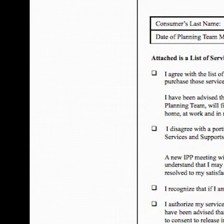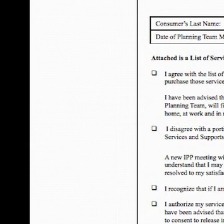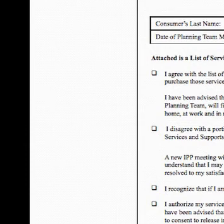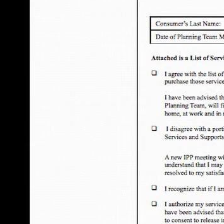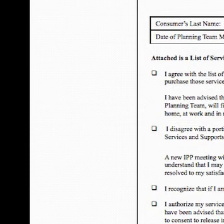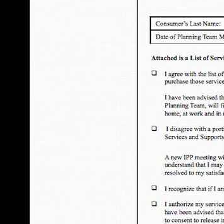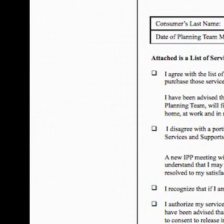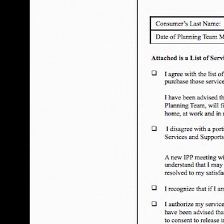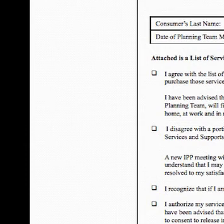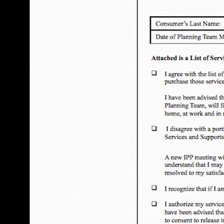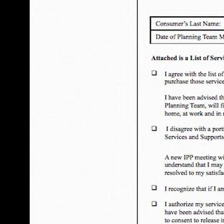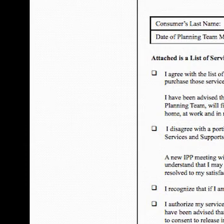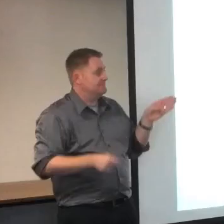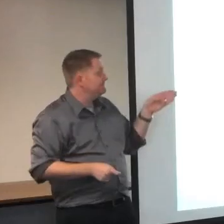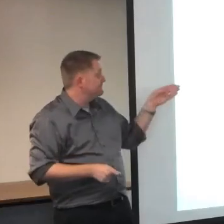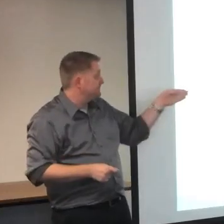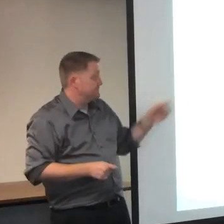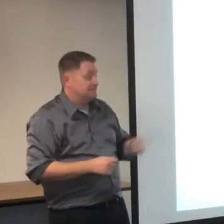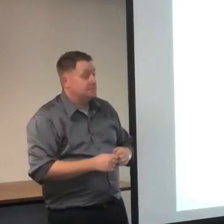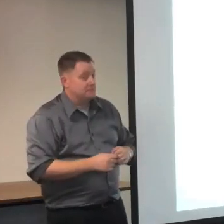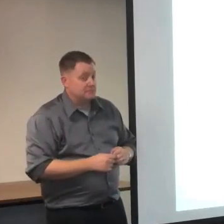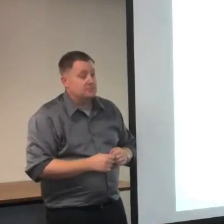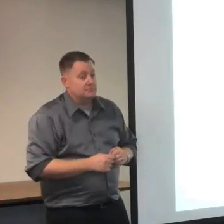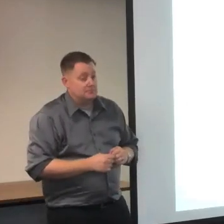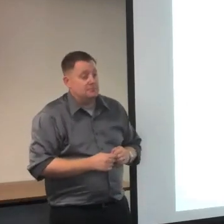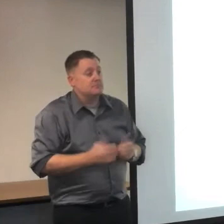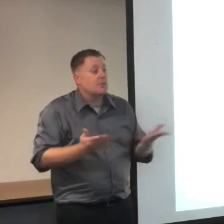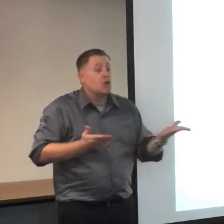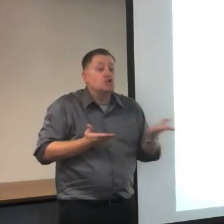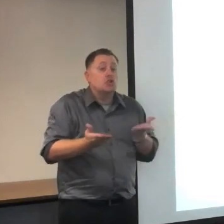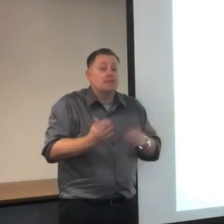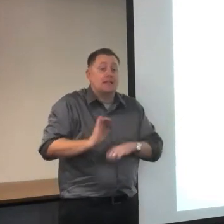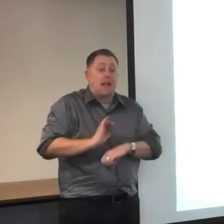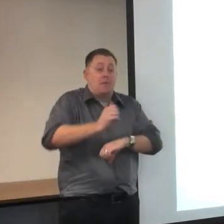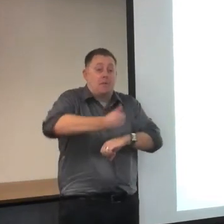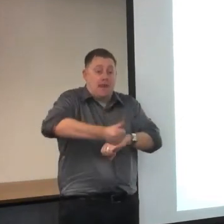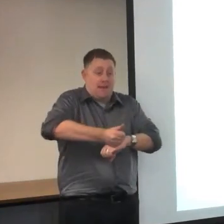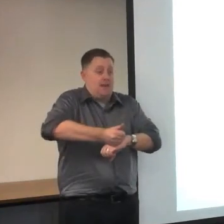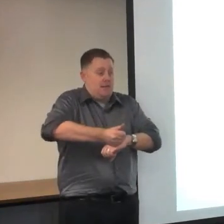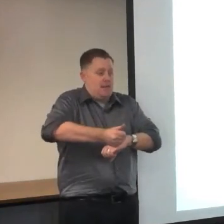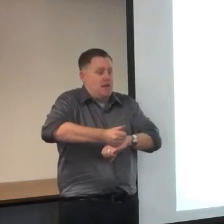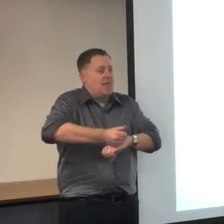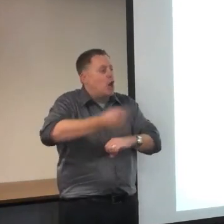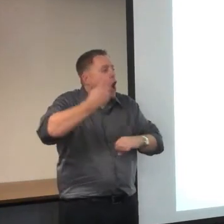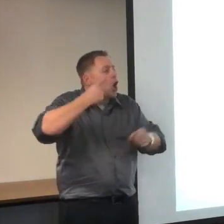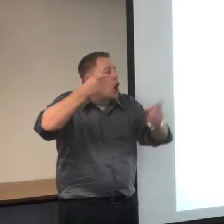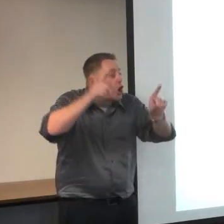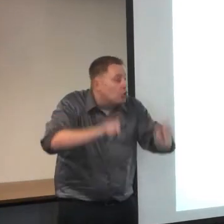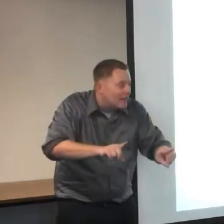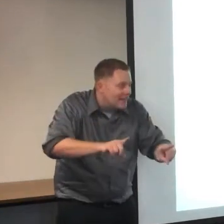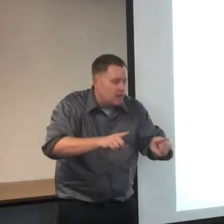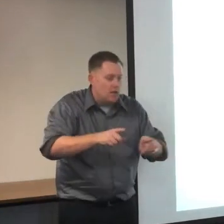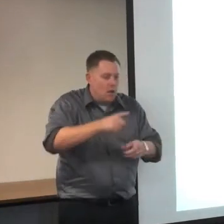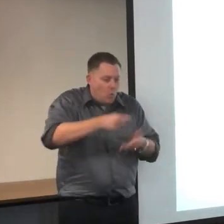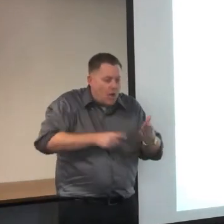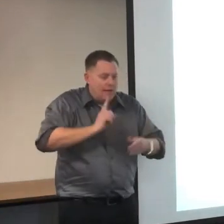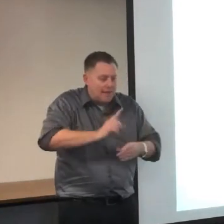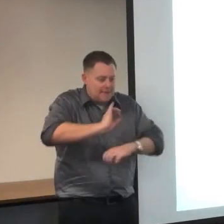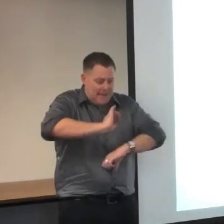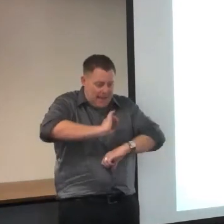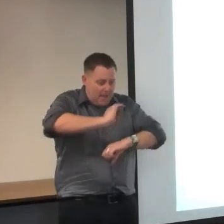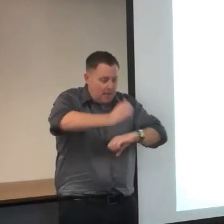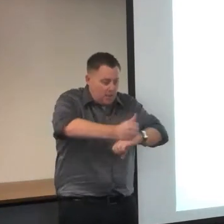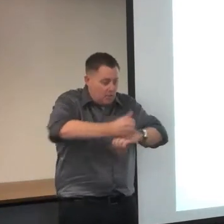planning team. So the services that are implemented are those that are agreed to. That's that